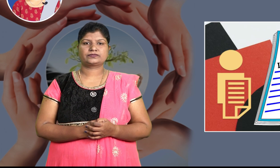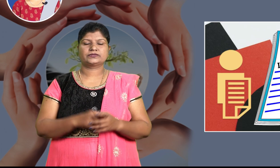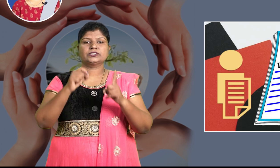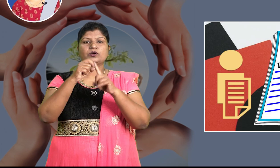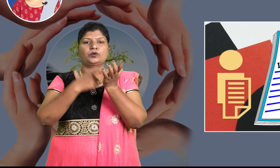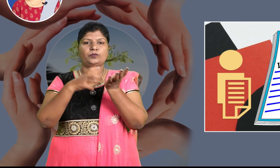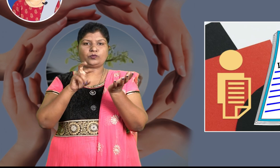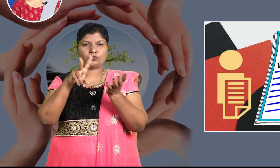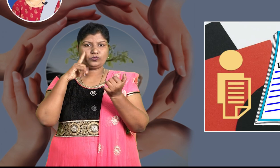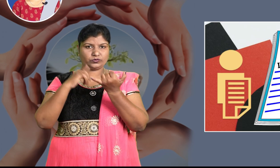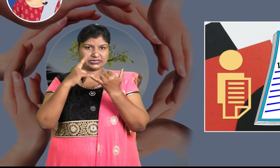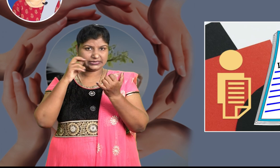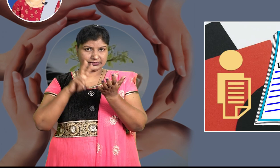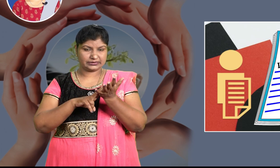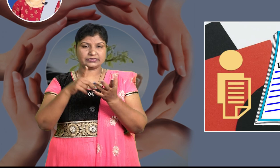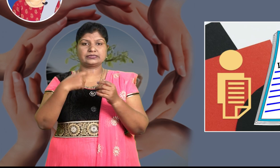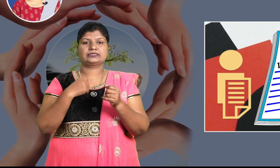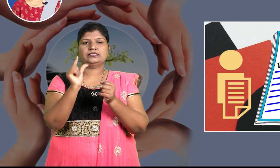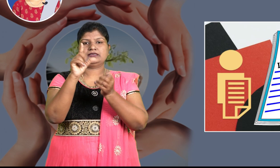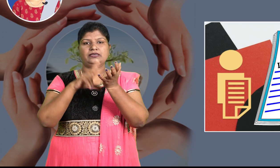Provision under RTI.